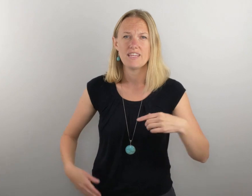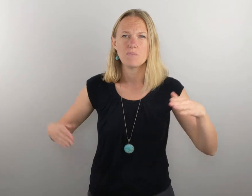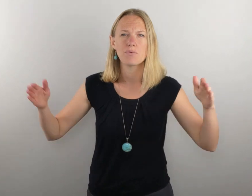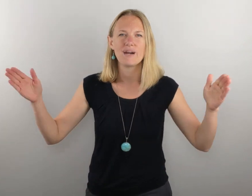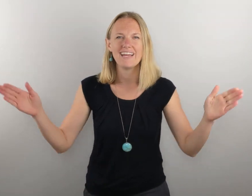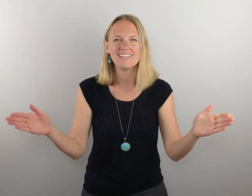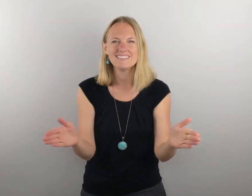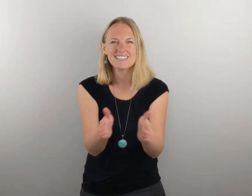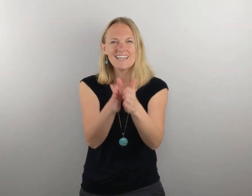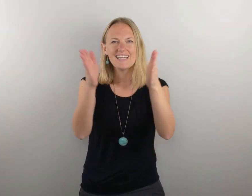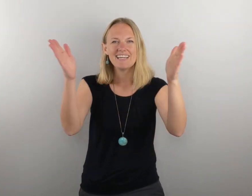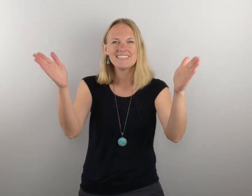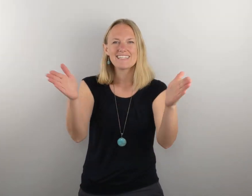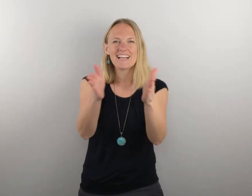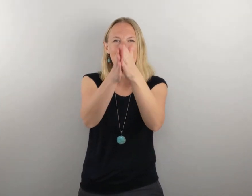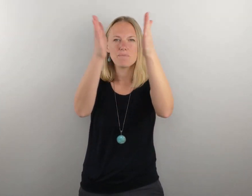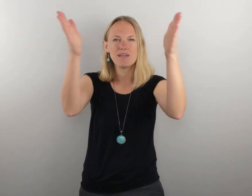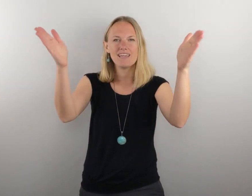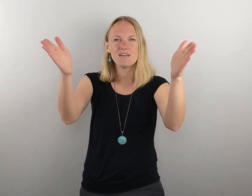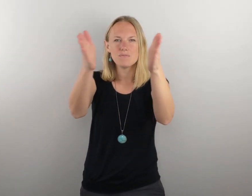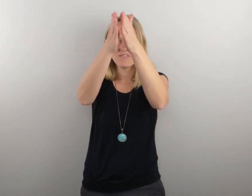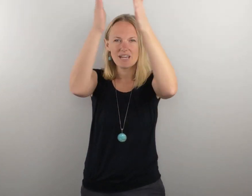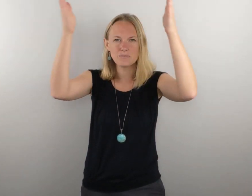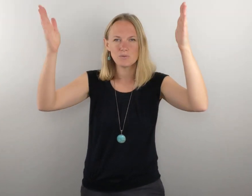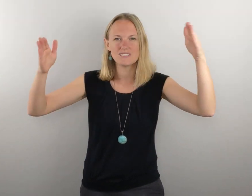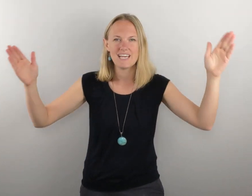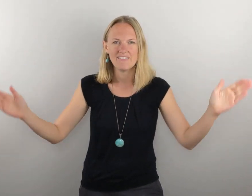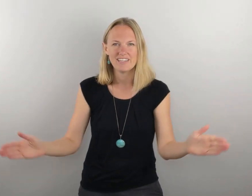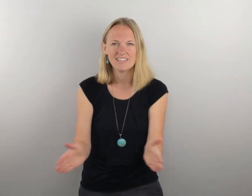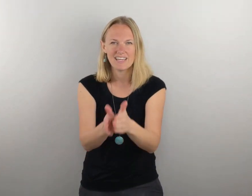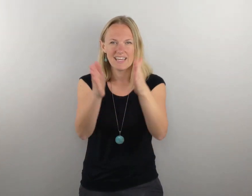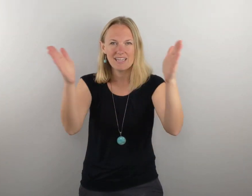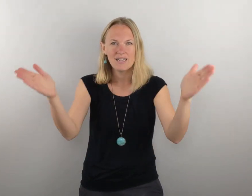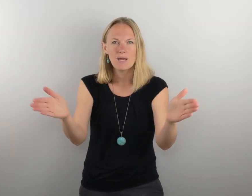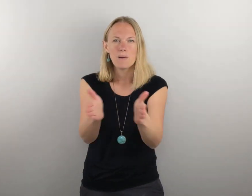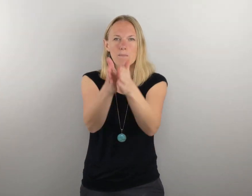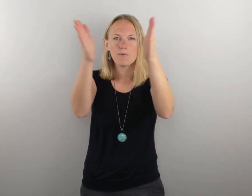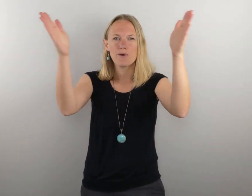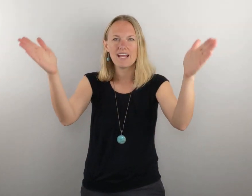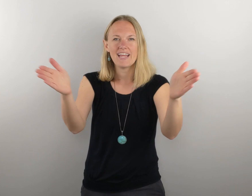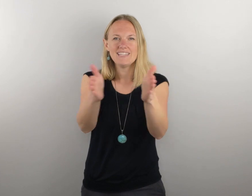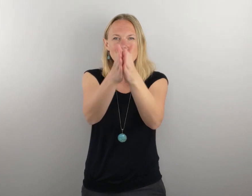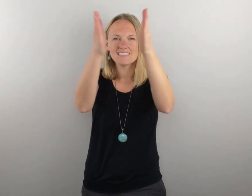then praise is clapping and moving up towards heaven, okay? Praise,